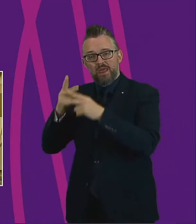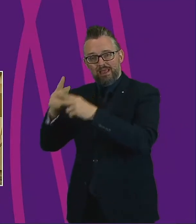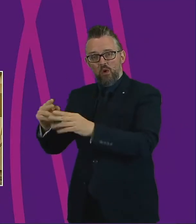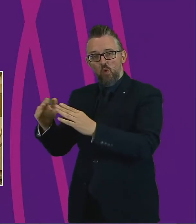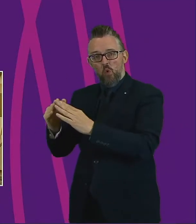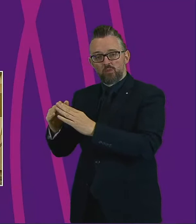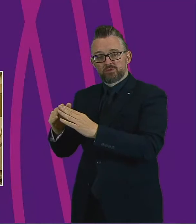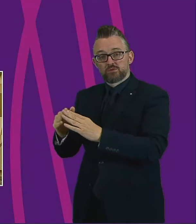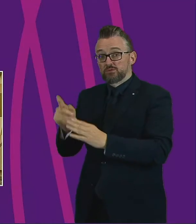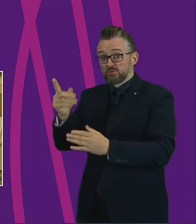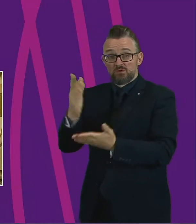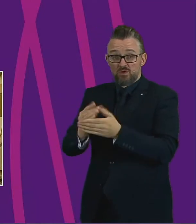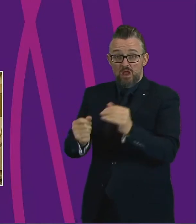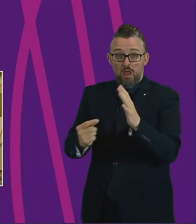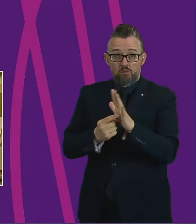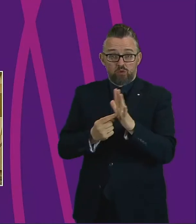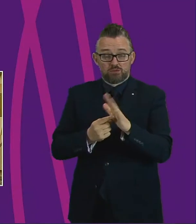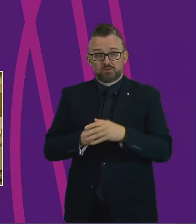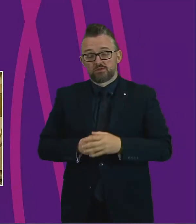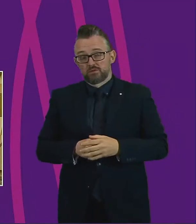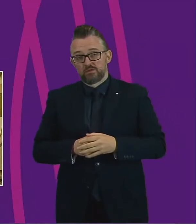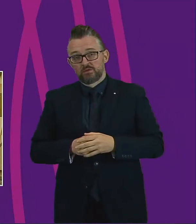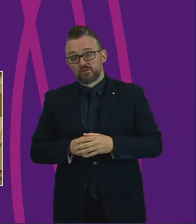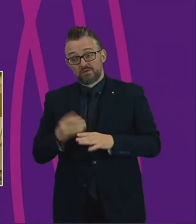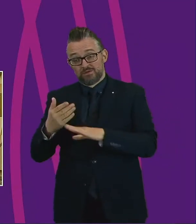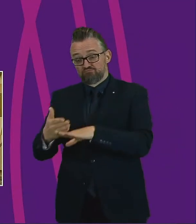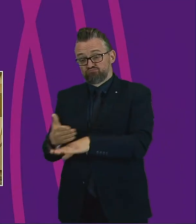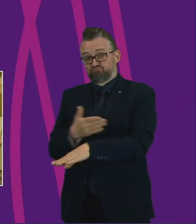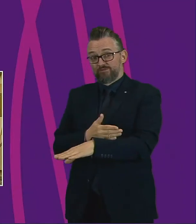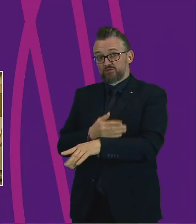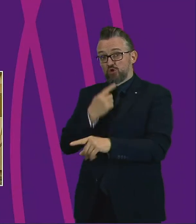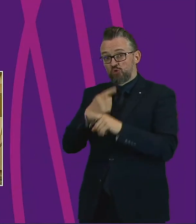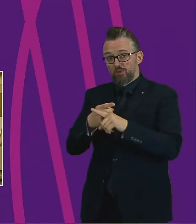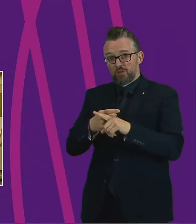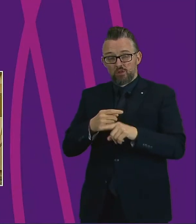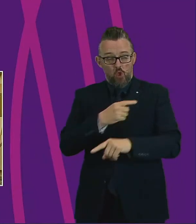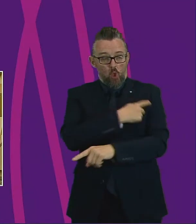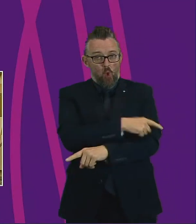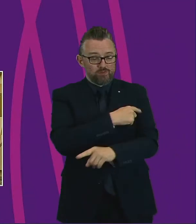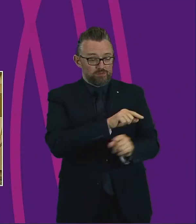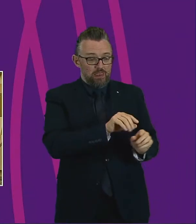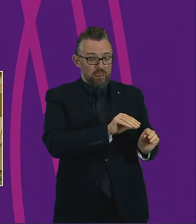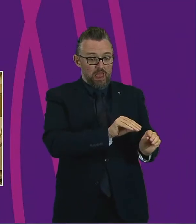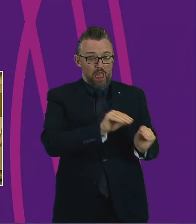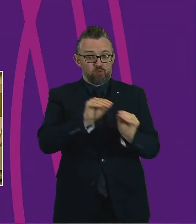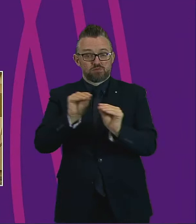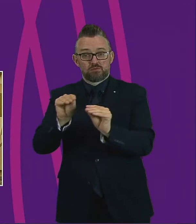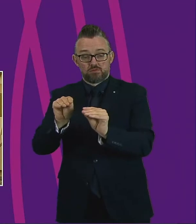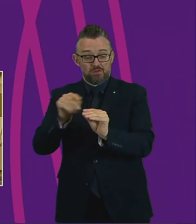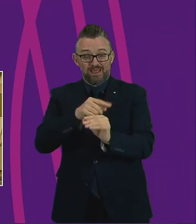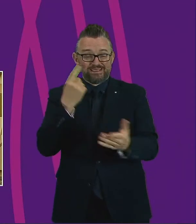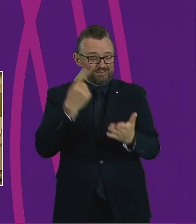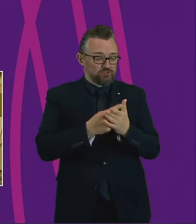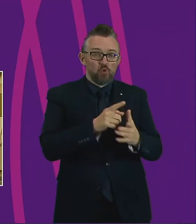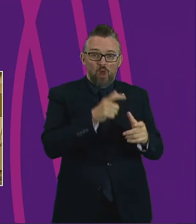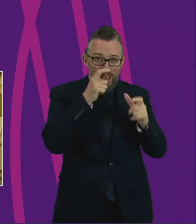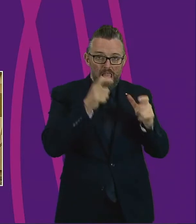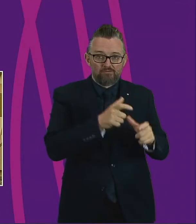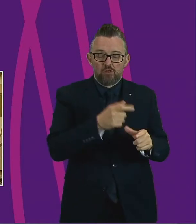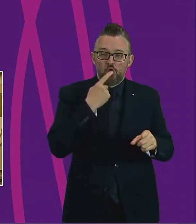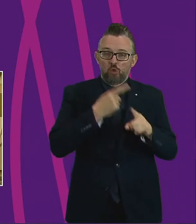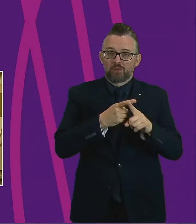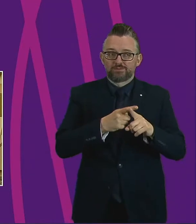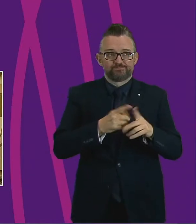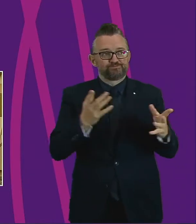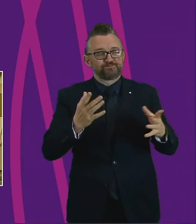important generally. I've said before, issues around discharge are taken carefully. They are taken on the basis of clinical